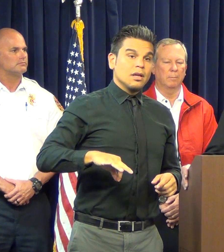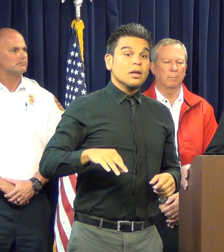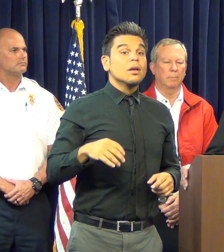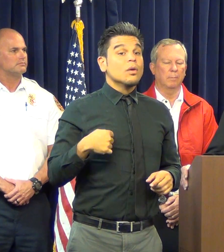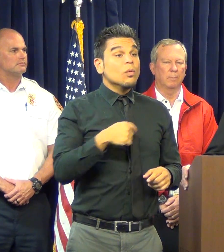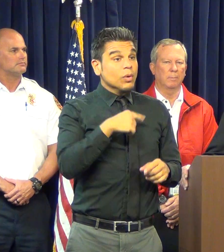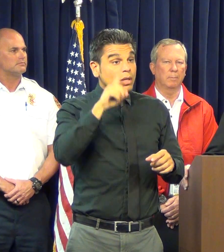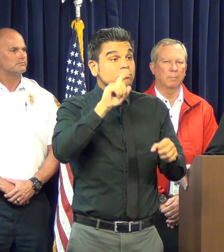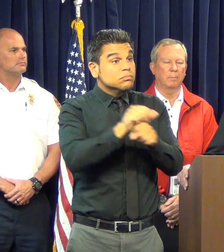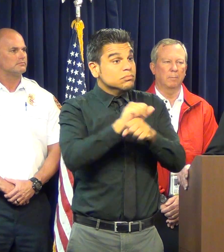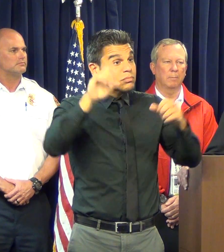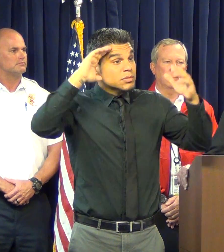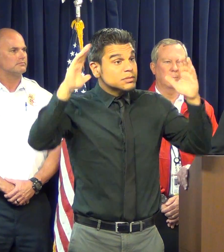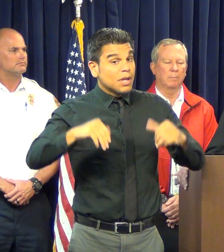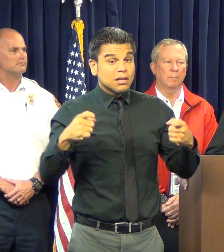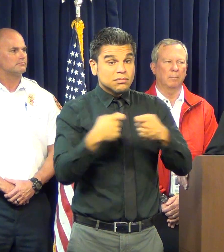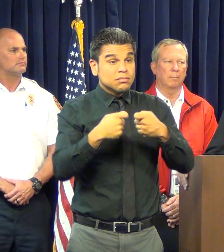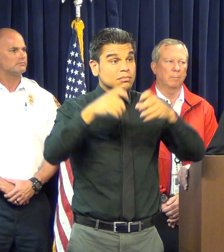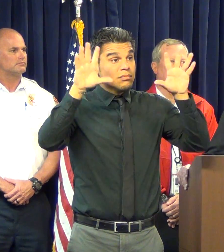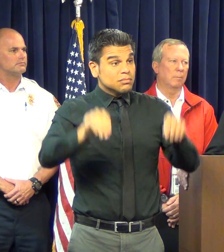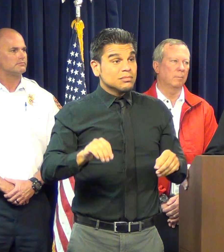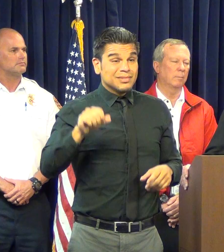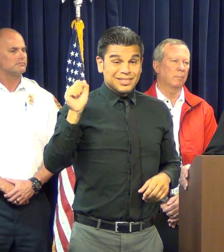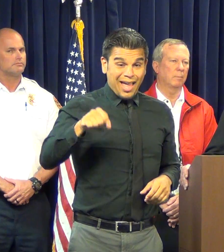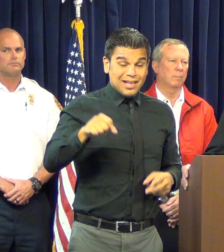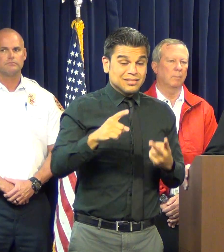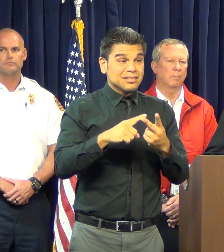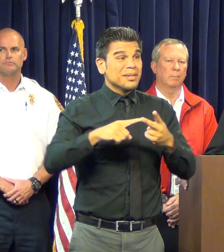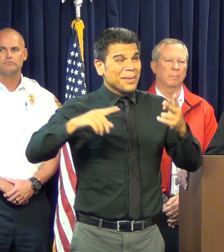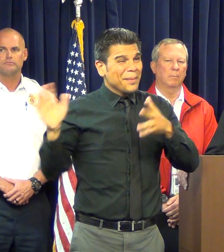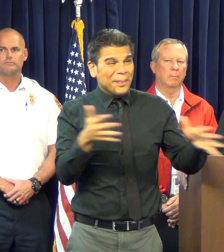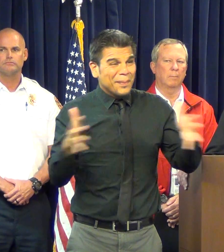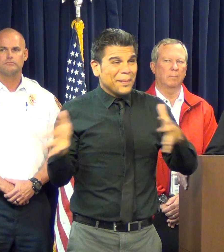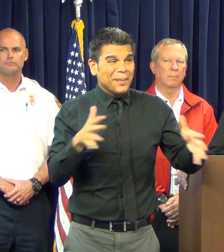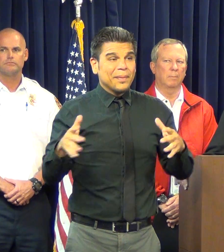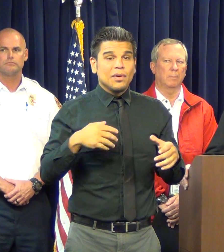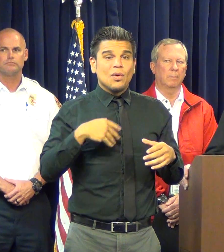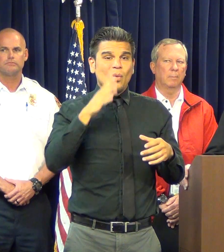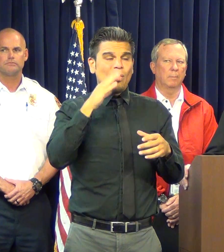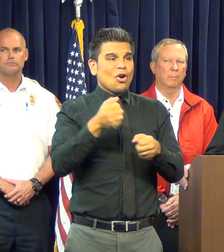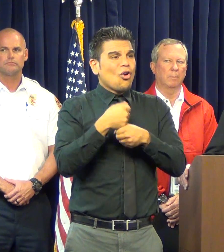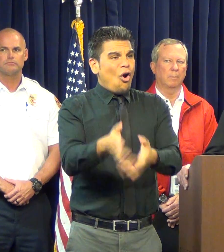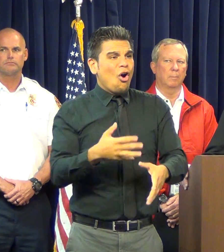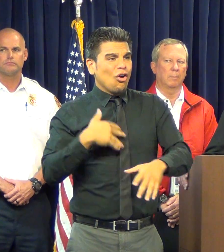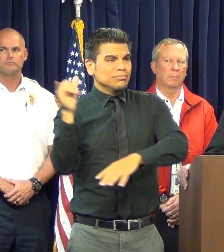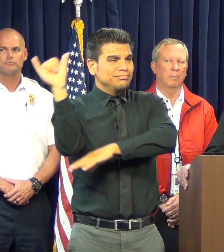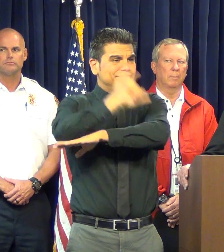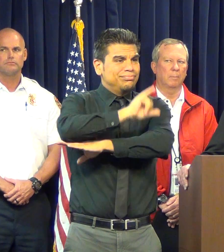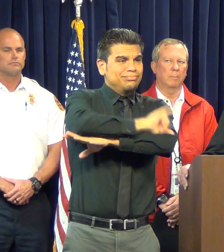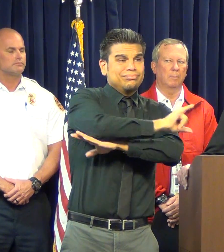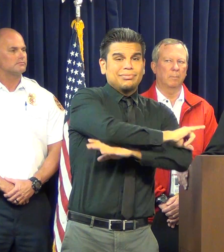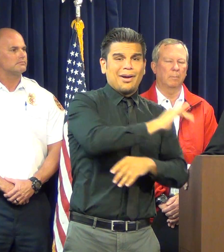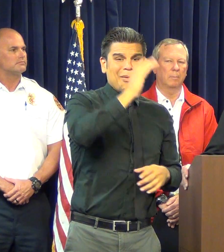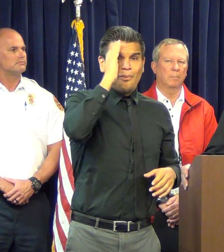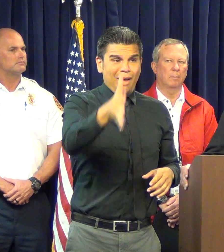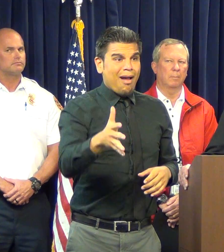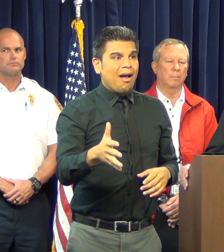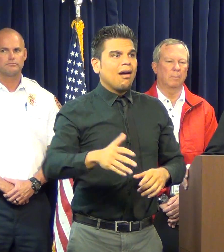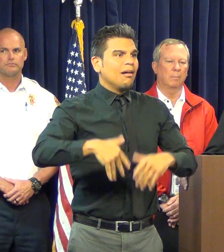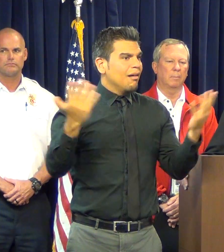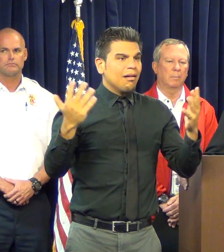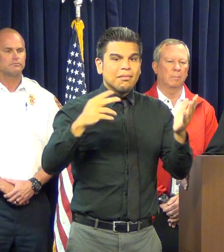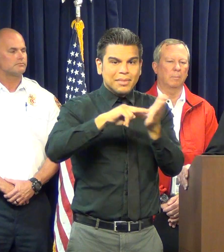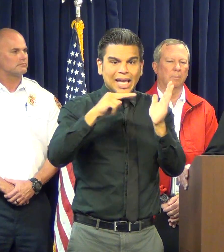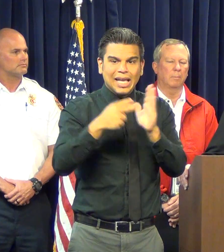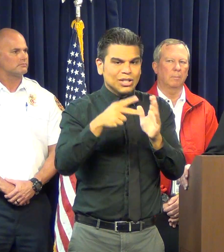storm and the wind gusts are going to continue to deteriorate in the hours ahead. So expect power outages, expect long